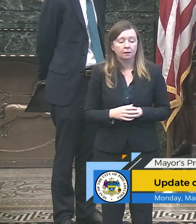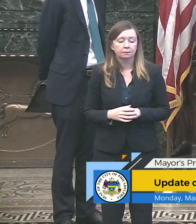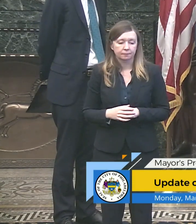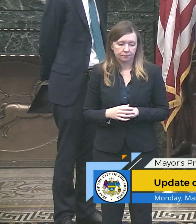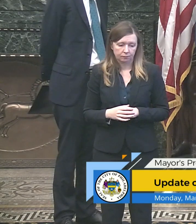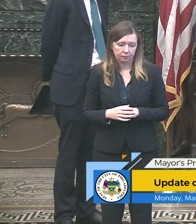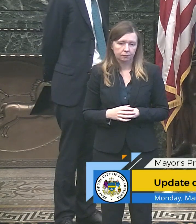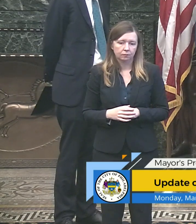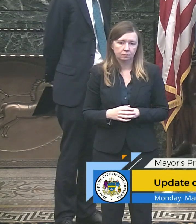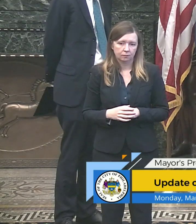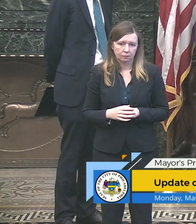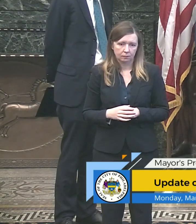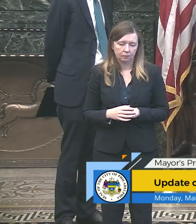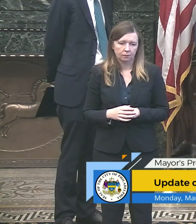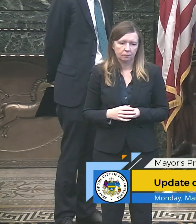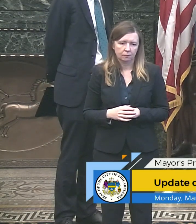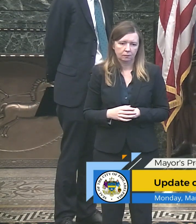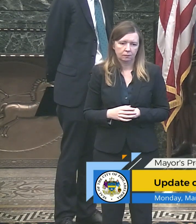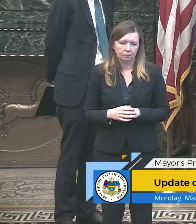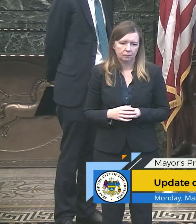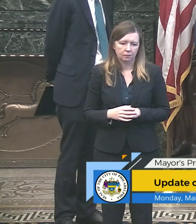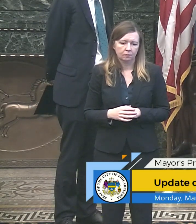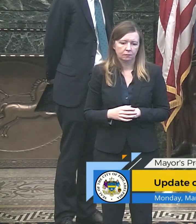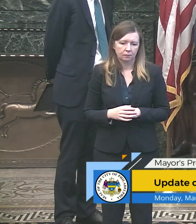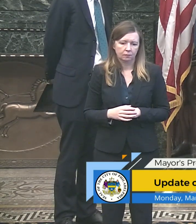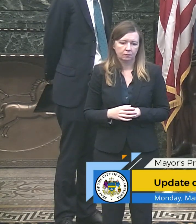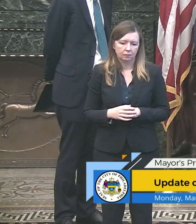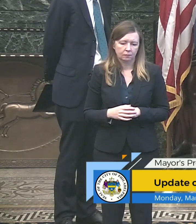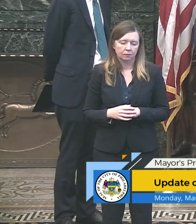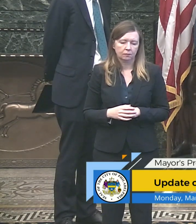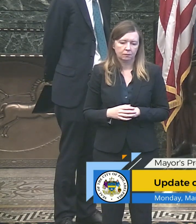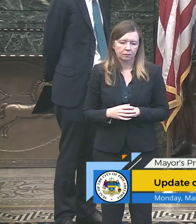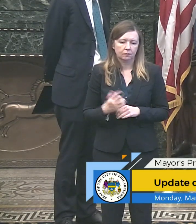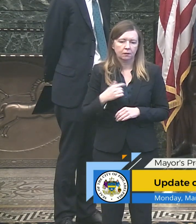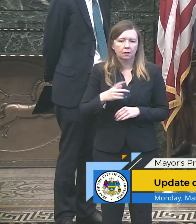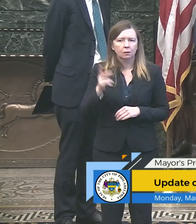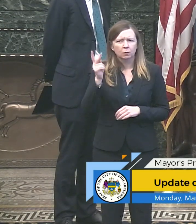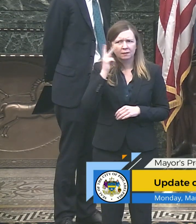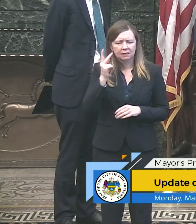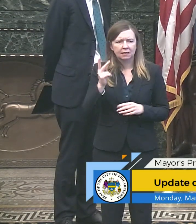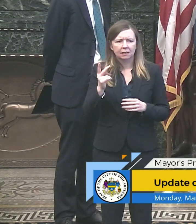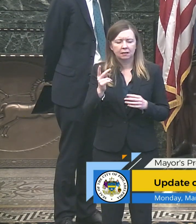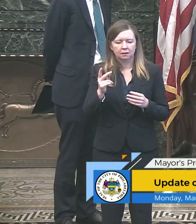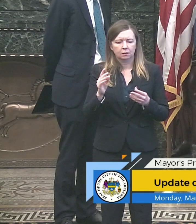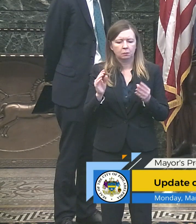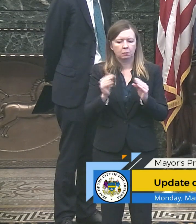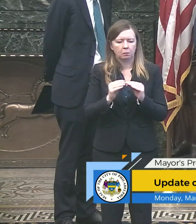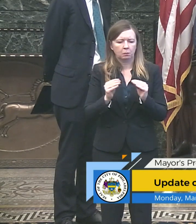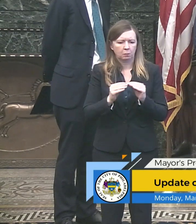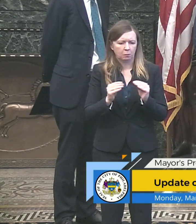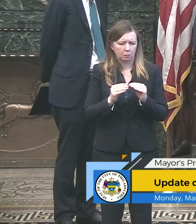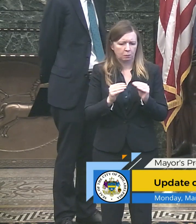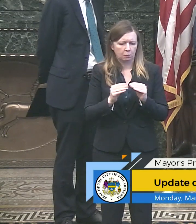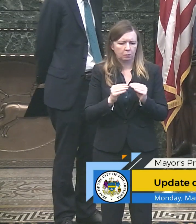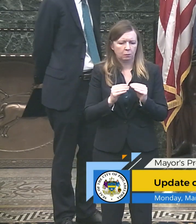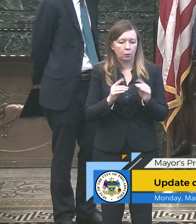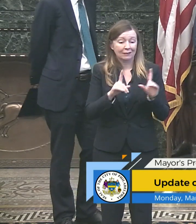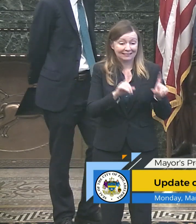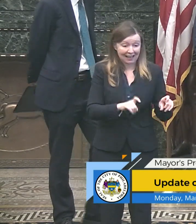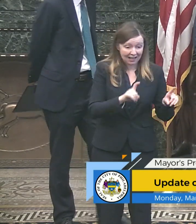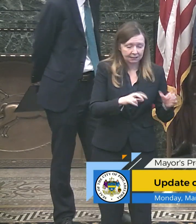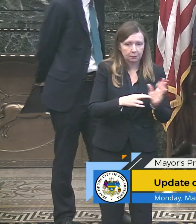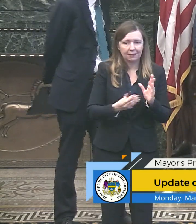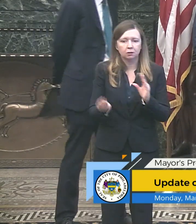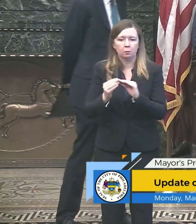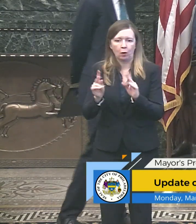noticed that that there's a kind of higher number of positive cases as a proportion of the number of tests. It looks